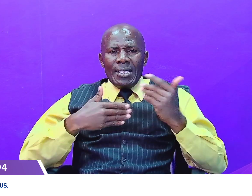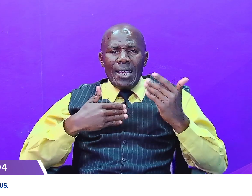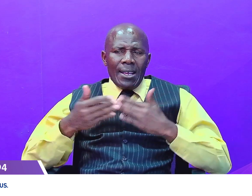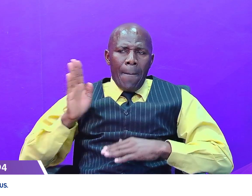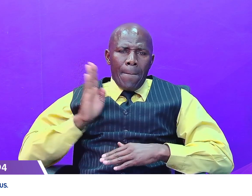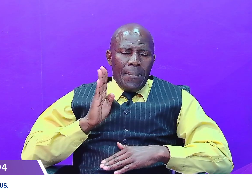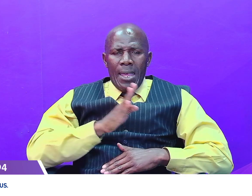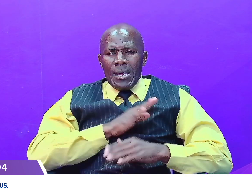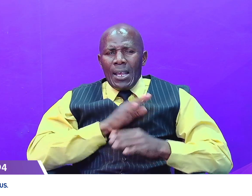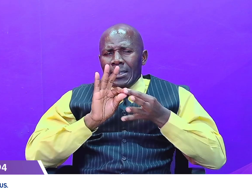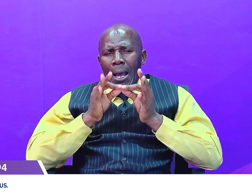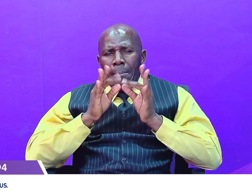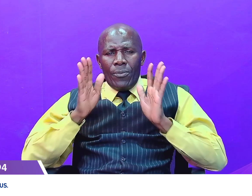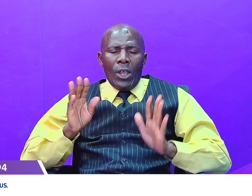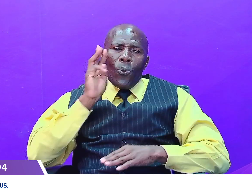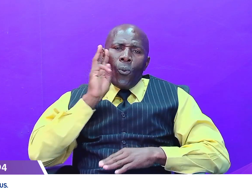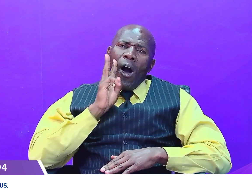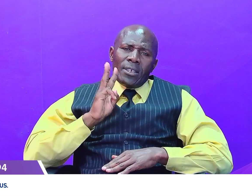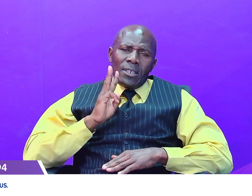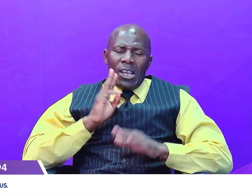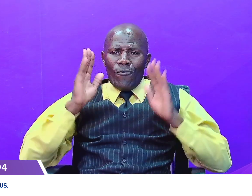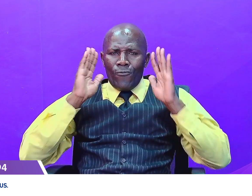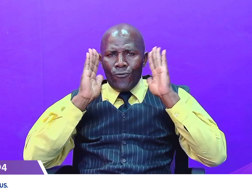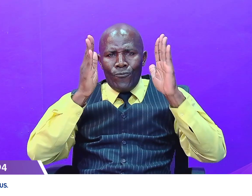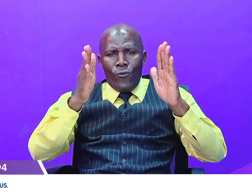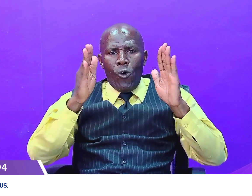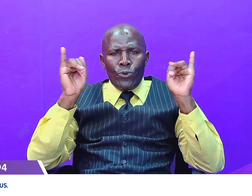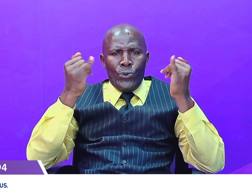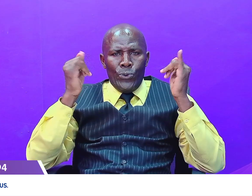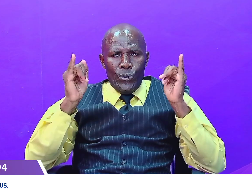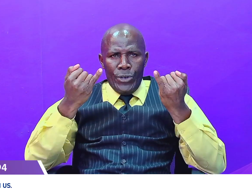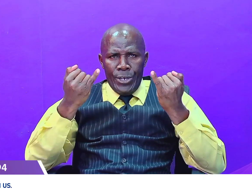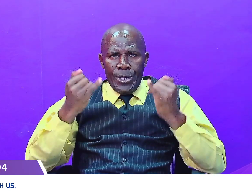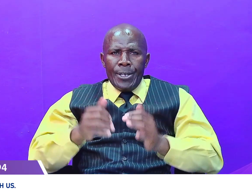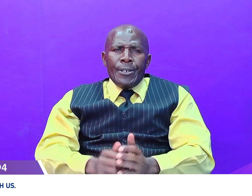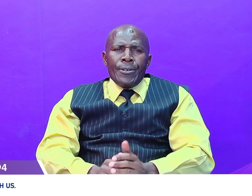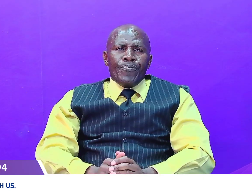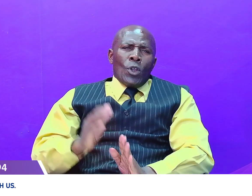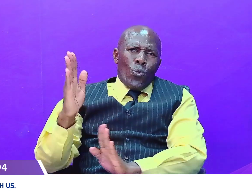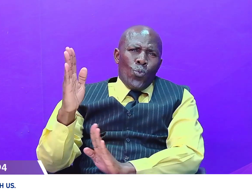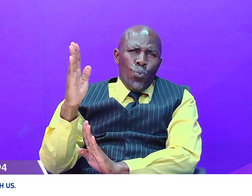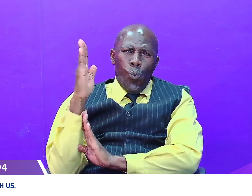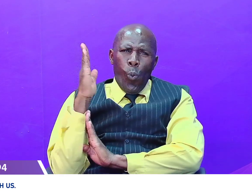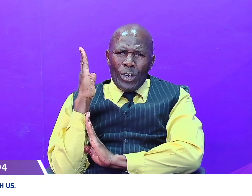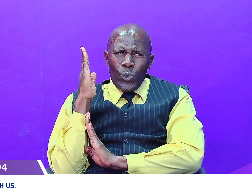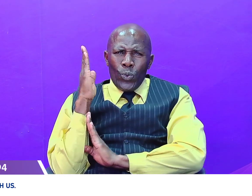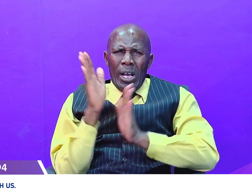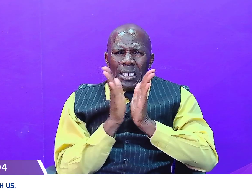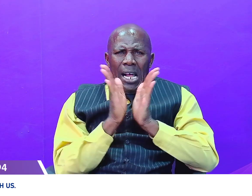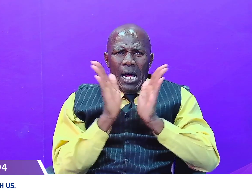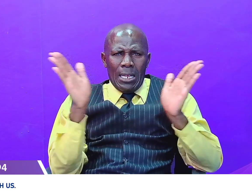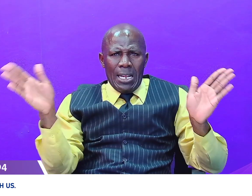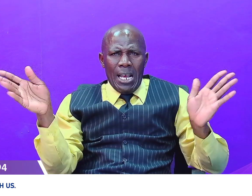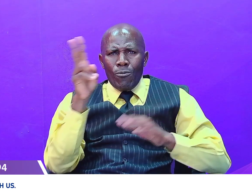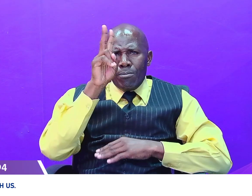Hello and welcome for the brief news. For PM Brief News, my name is Ben Wirangai and our sign language